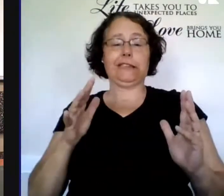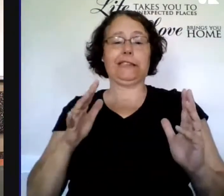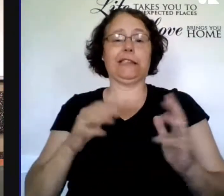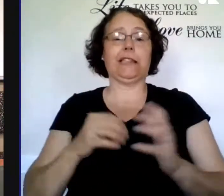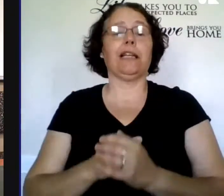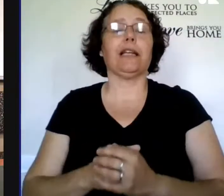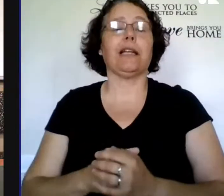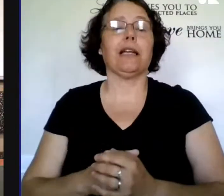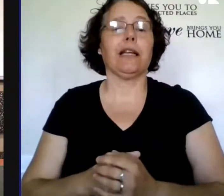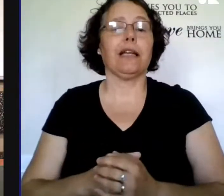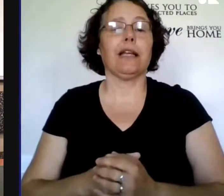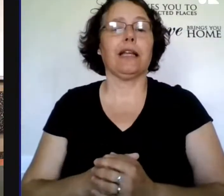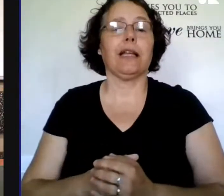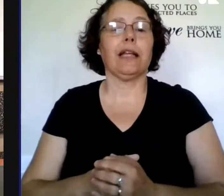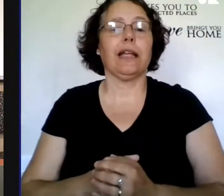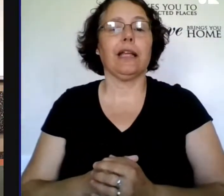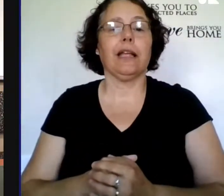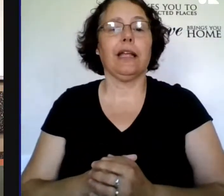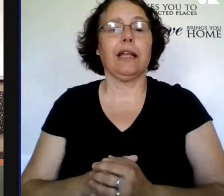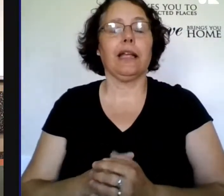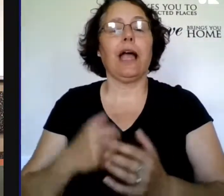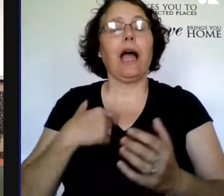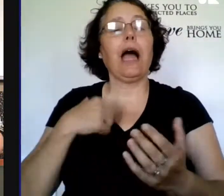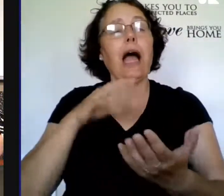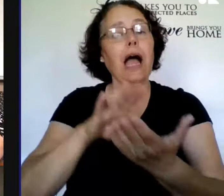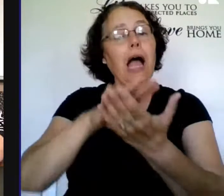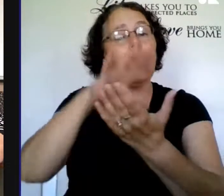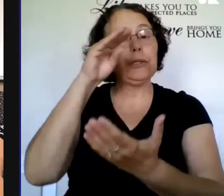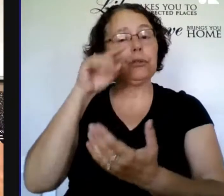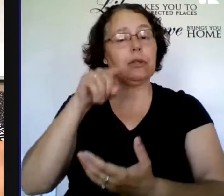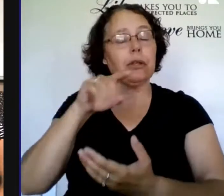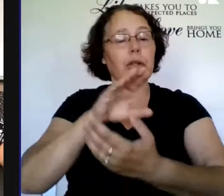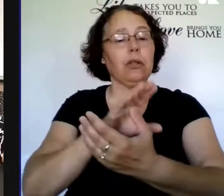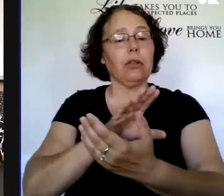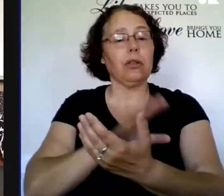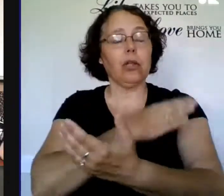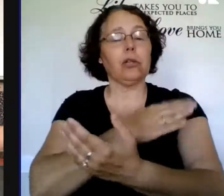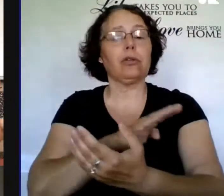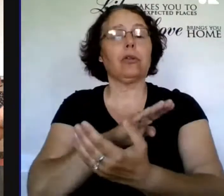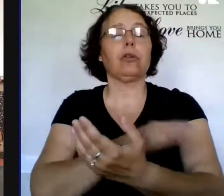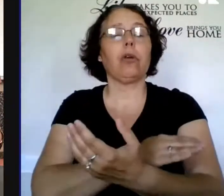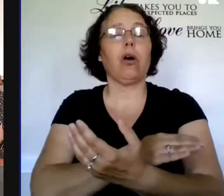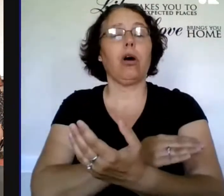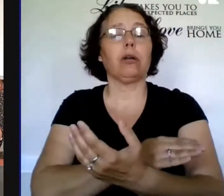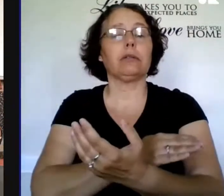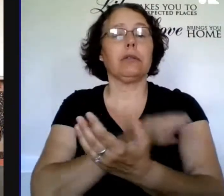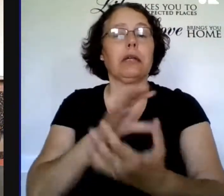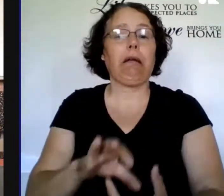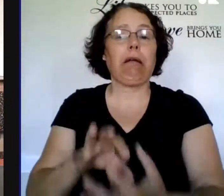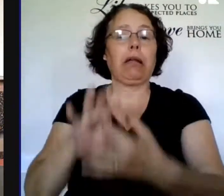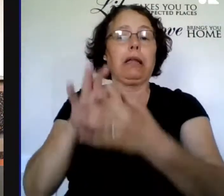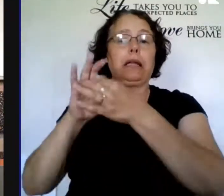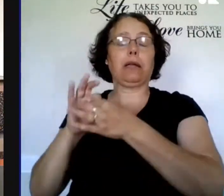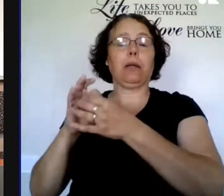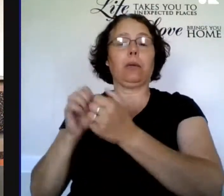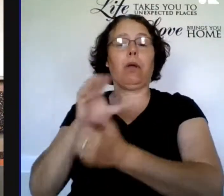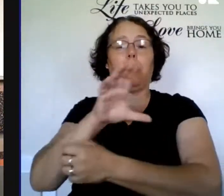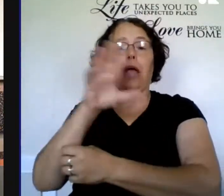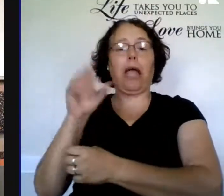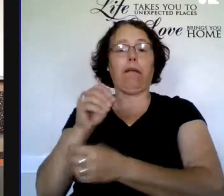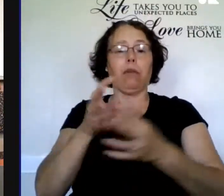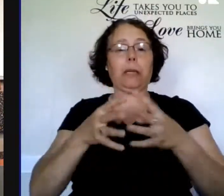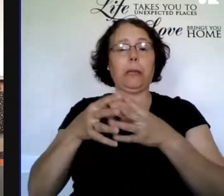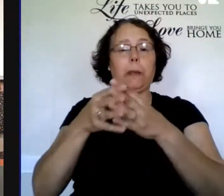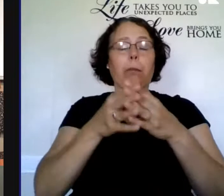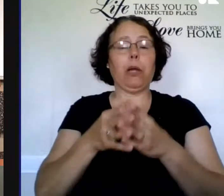this is an African American spiritual song, and my kids sing it at home all the time, and I've never known